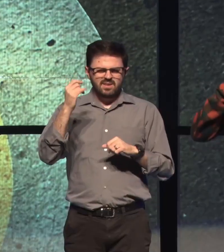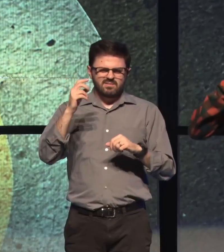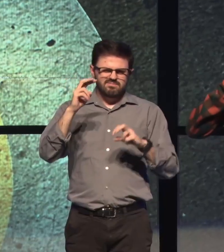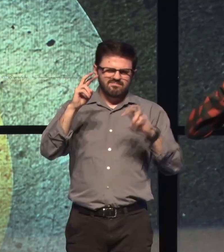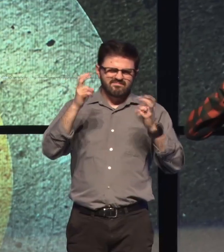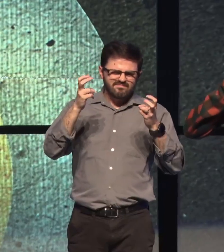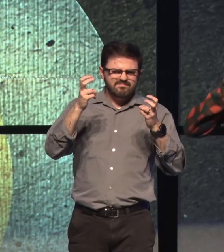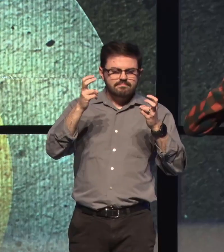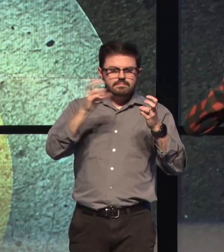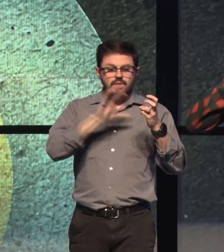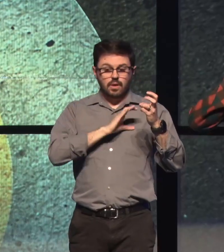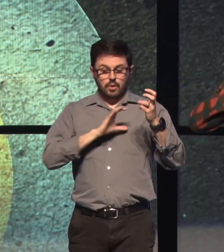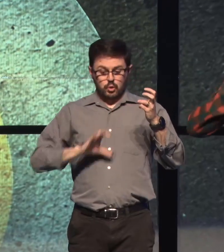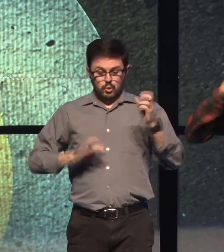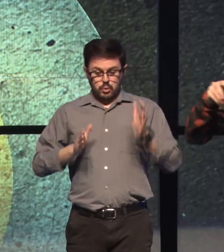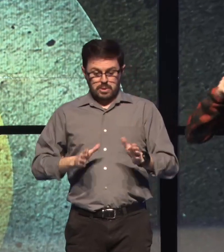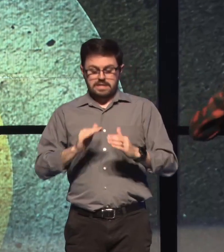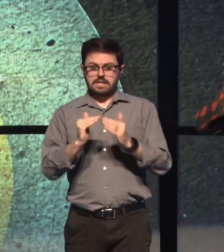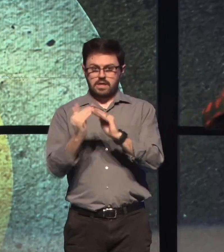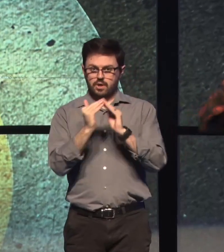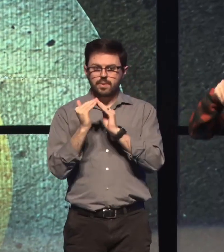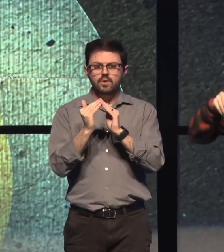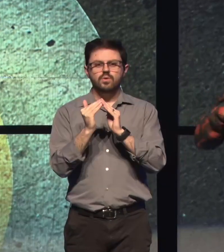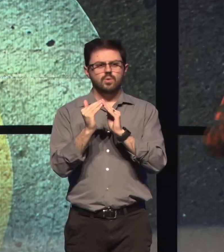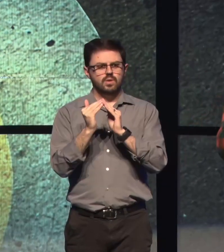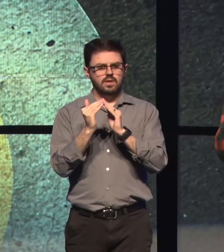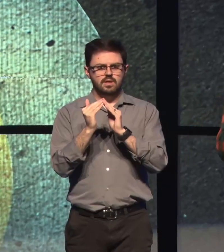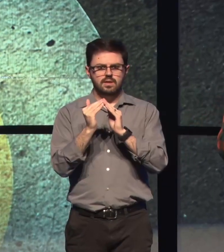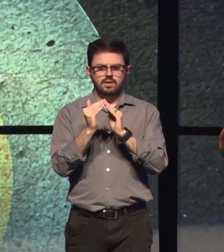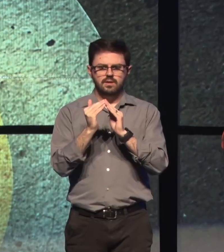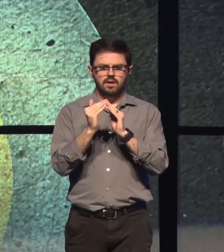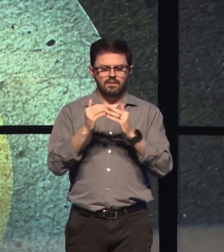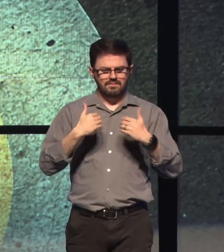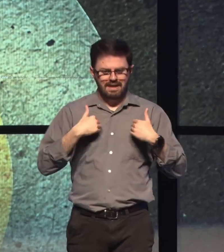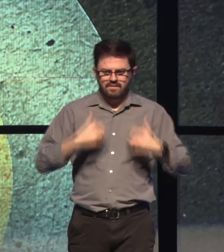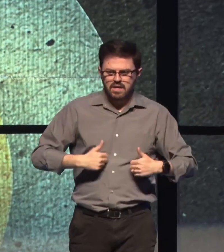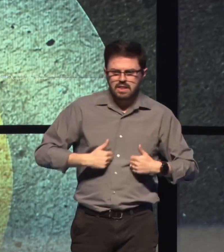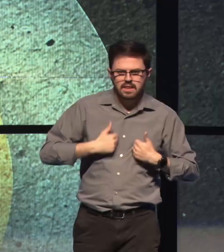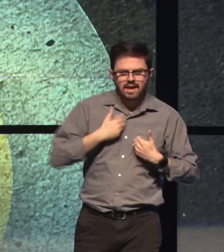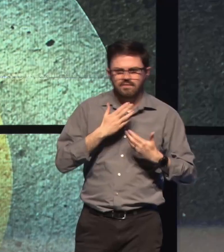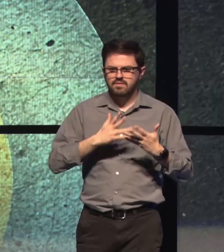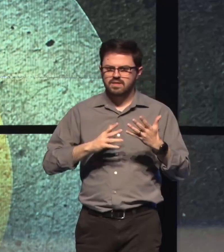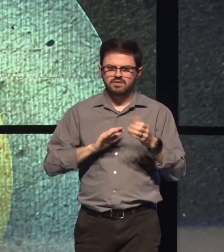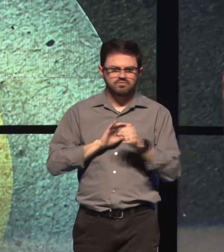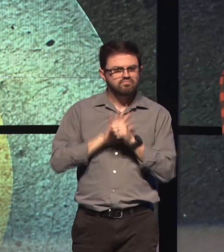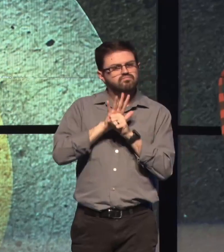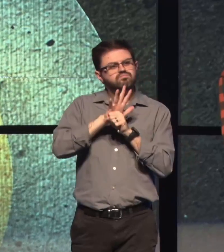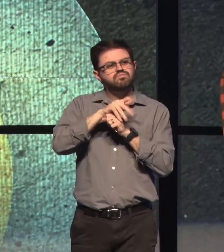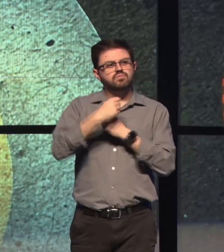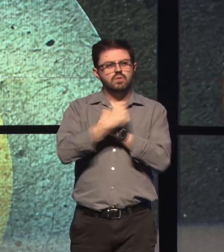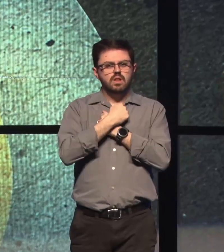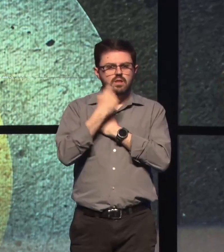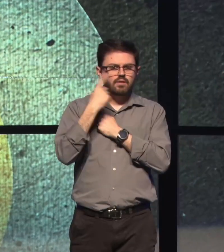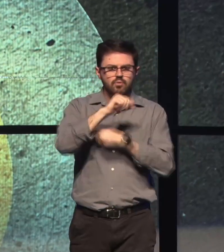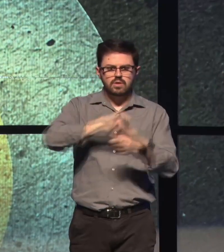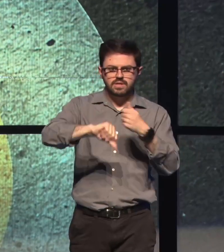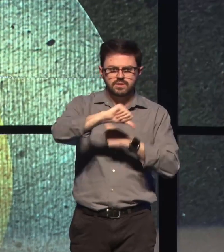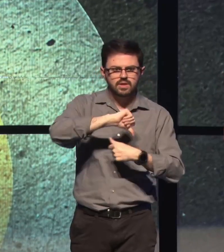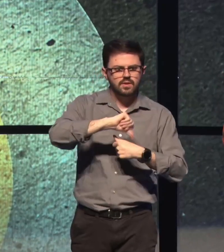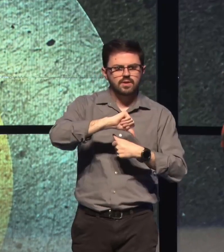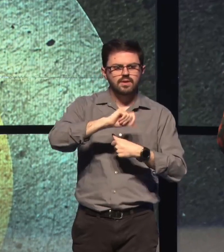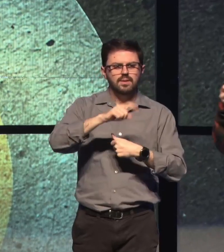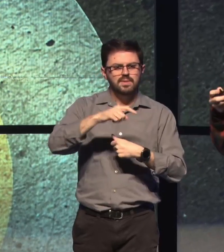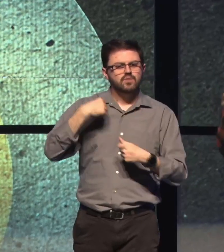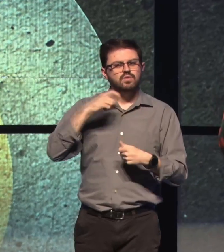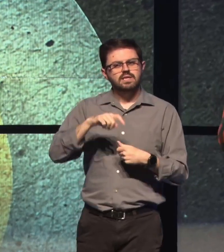the idea of a life filled with love for one another is to put ourselves in a situation where we carry